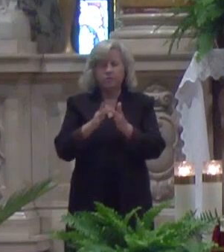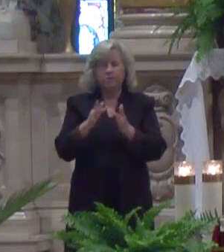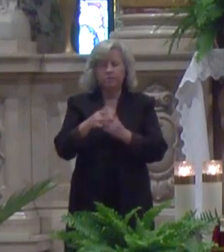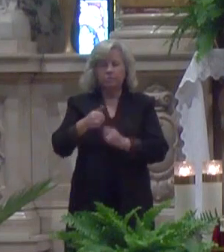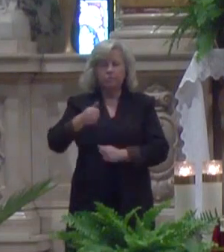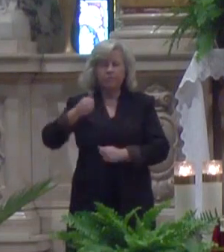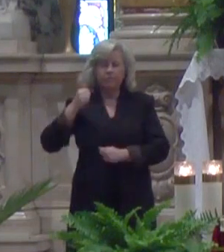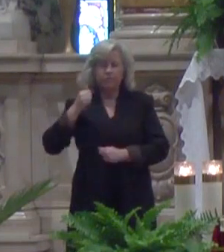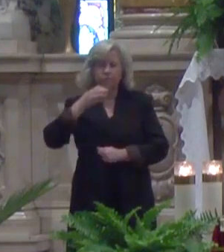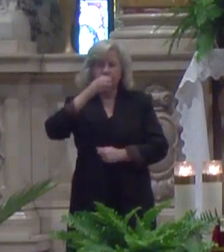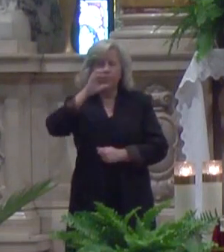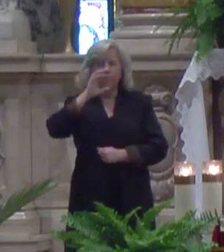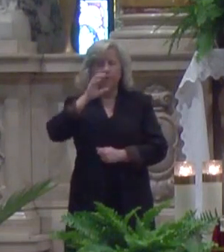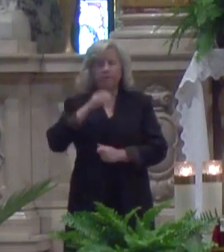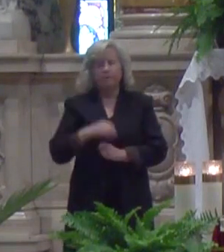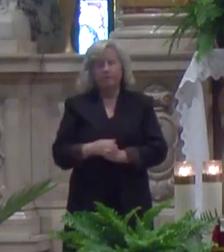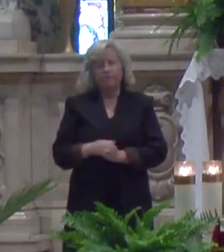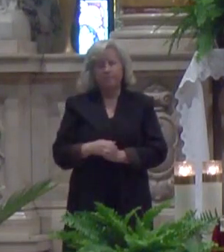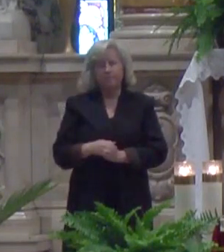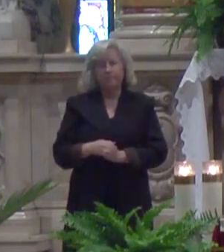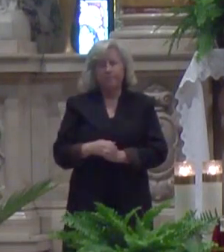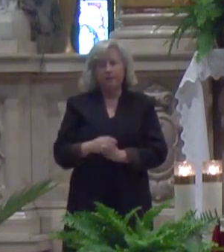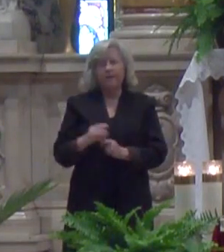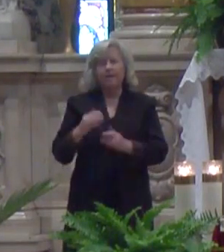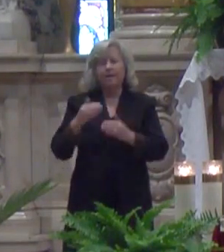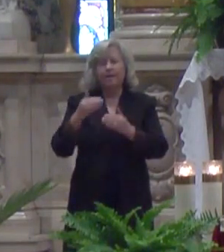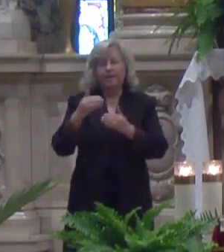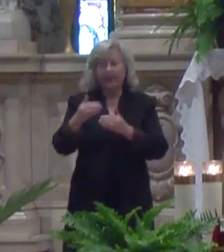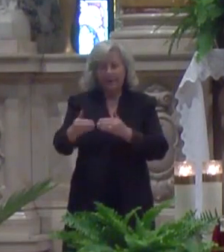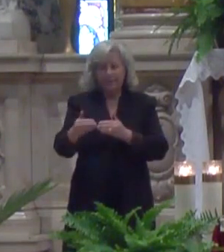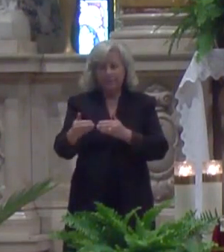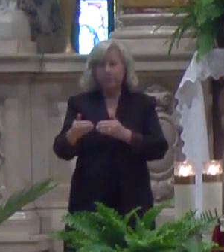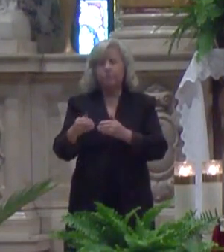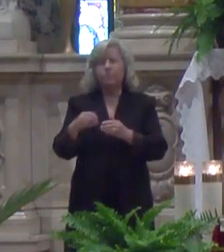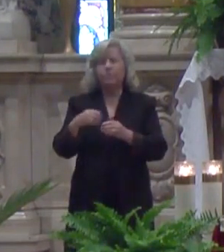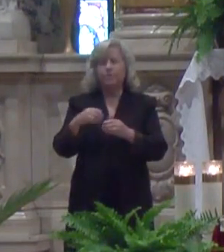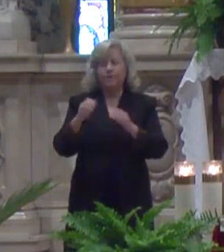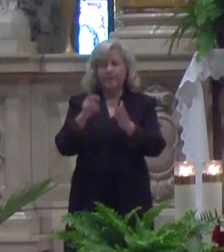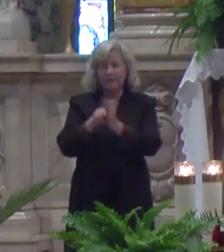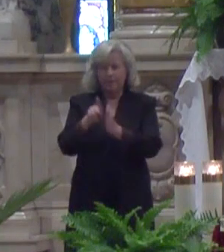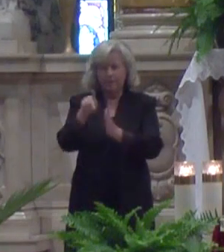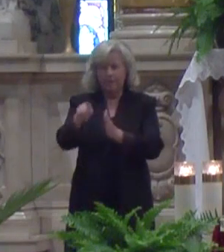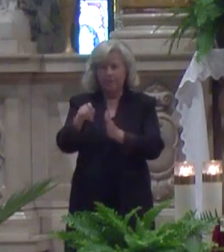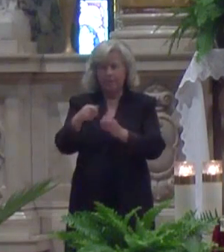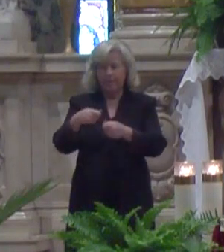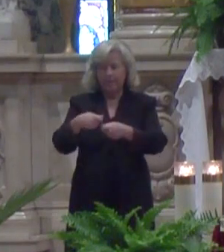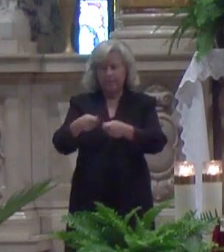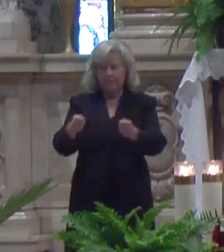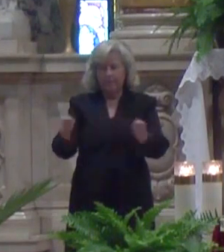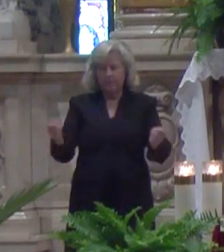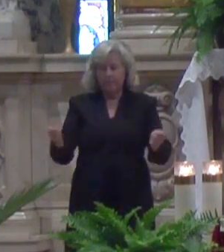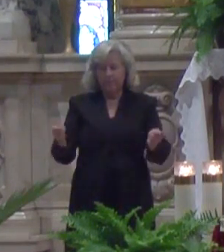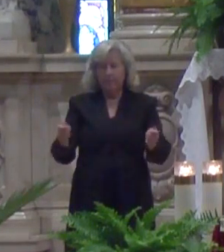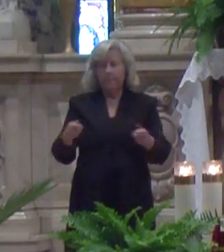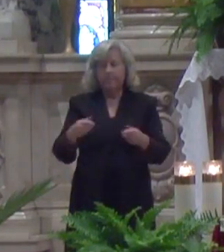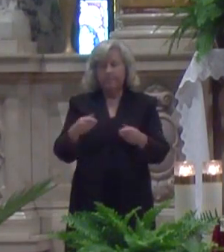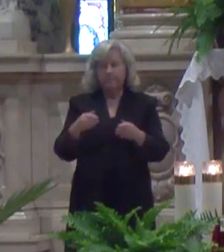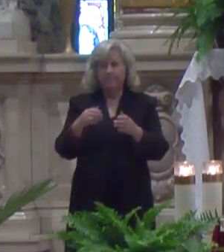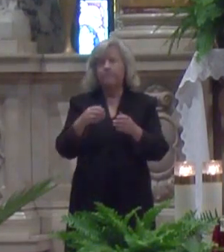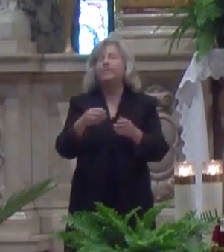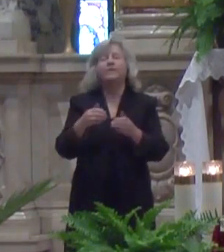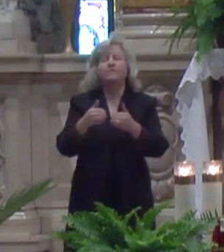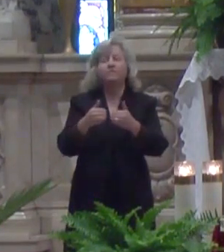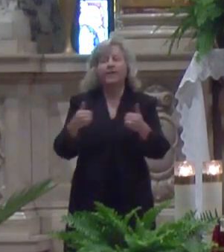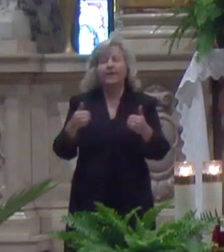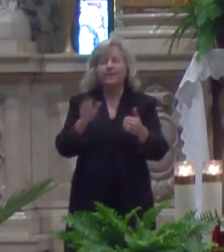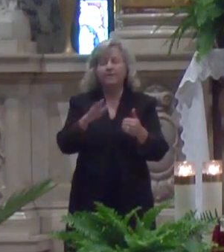drink. After they had crucified him, they divided his garments by casting lots. Then they sat down and kept